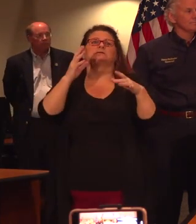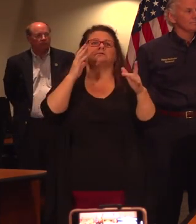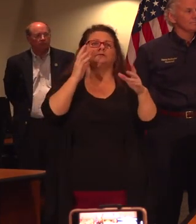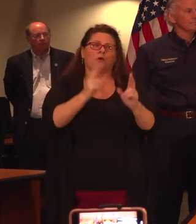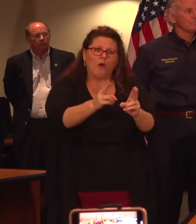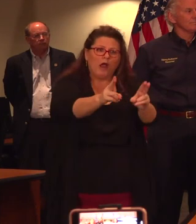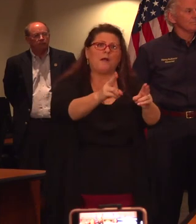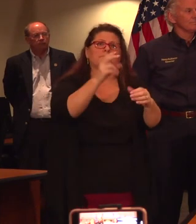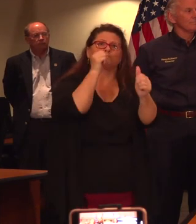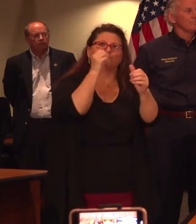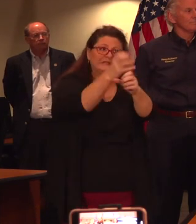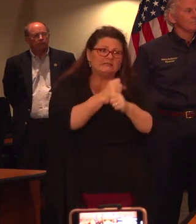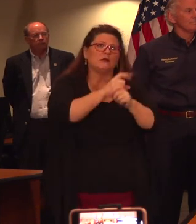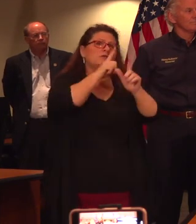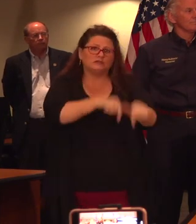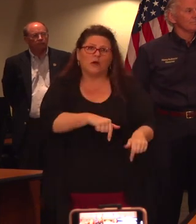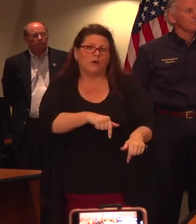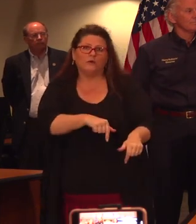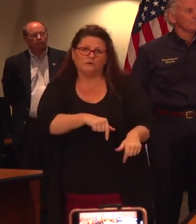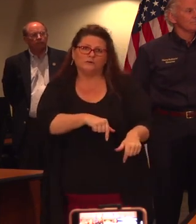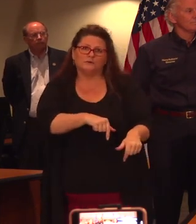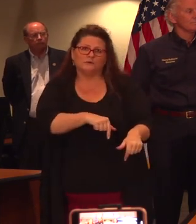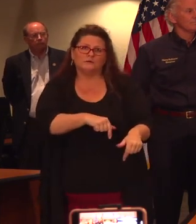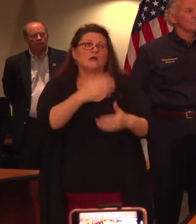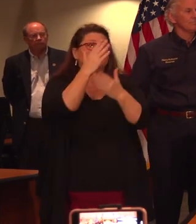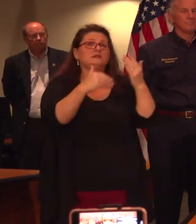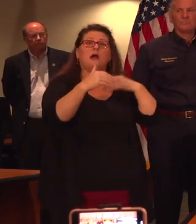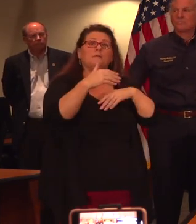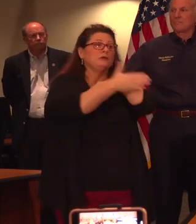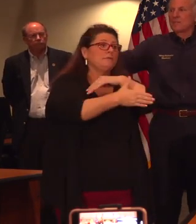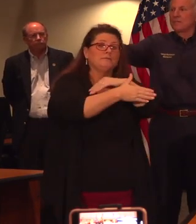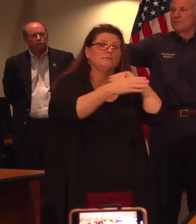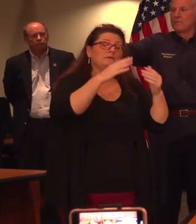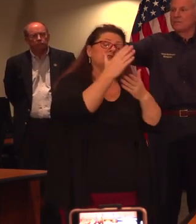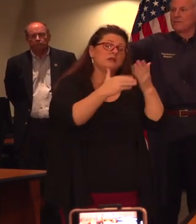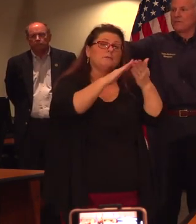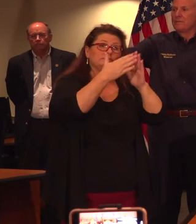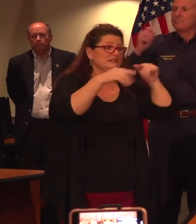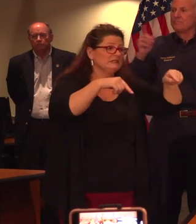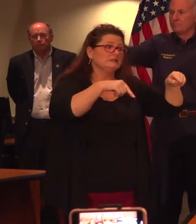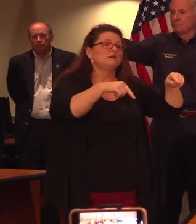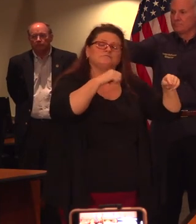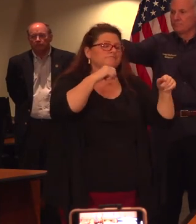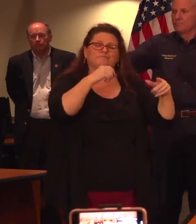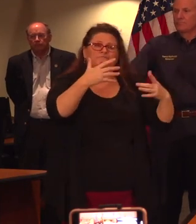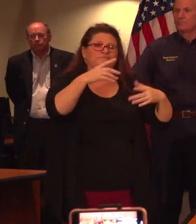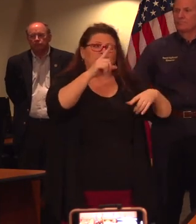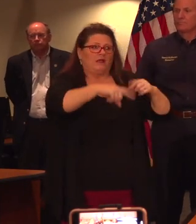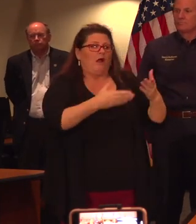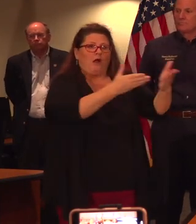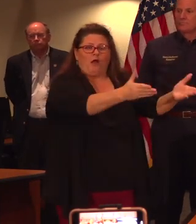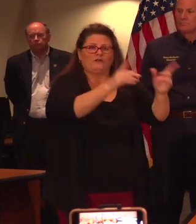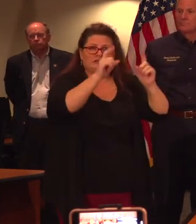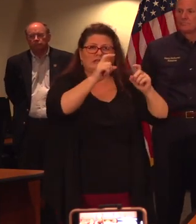communities where we have not had an opportunity to widely offer tests. Dr. Bell, yes, you still see a peak in